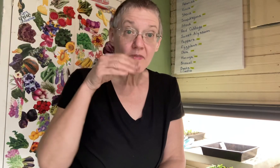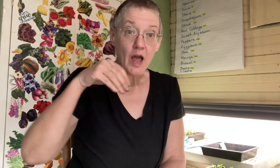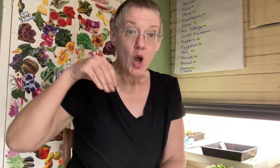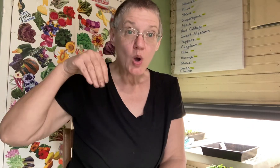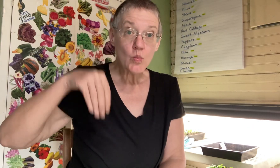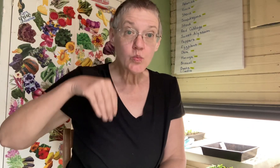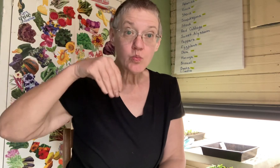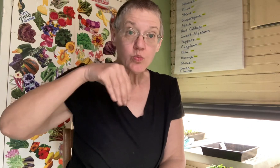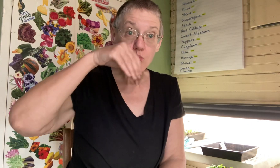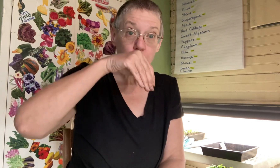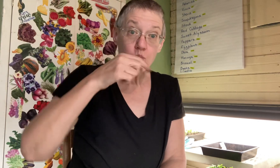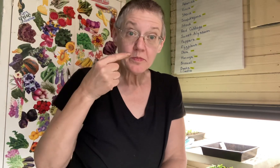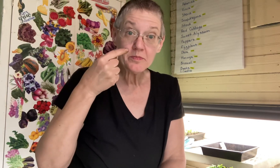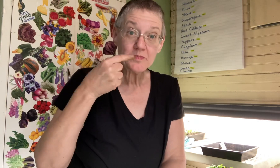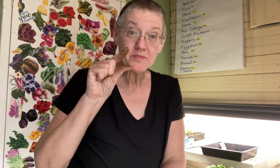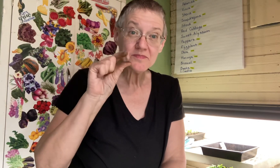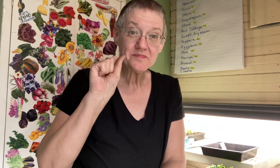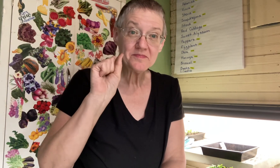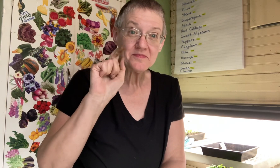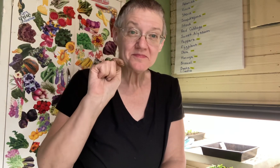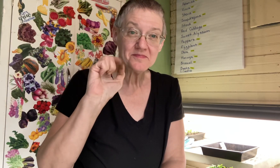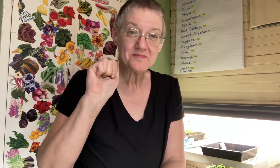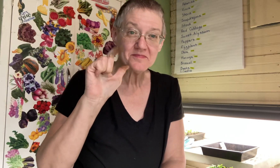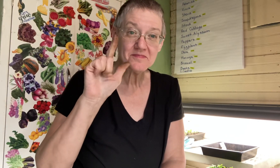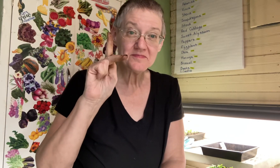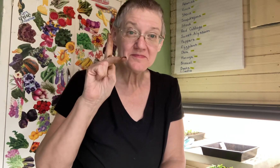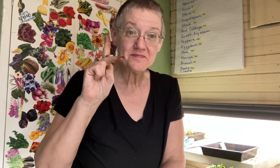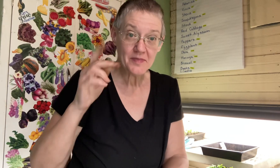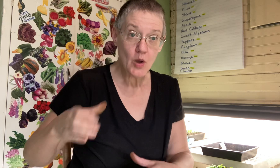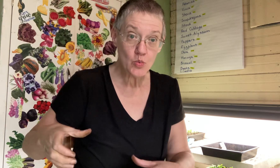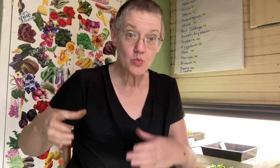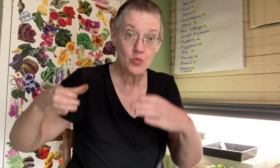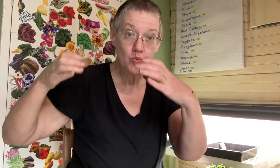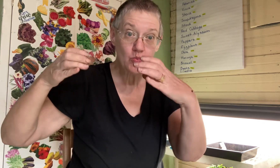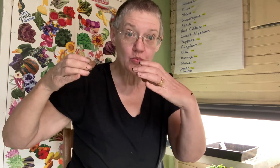Then we're going to plant them into the green stock planter